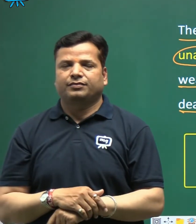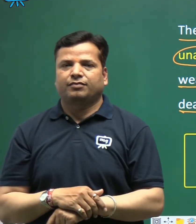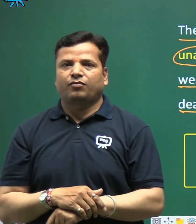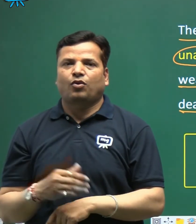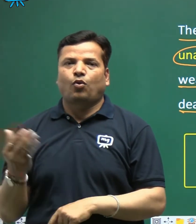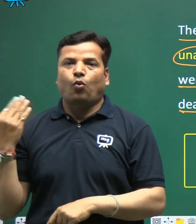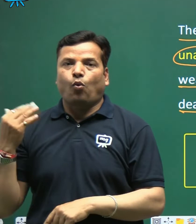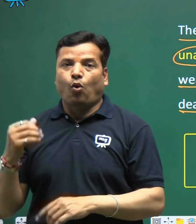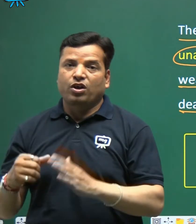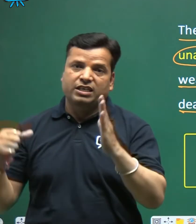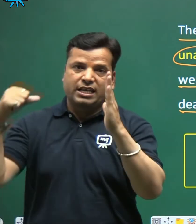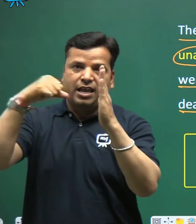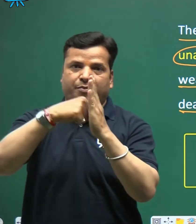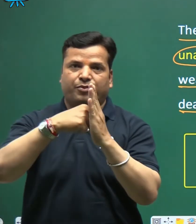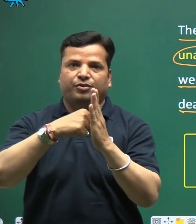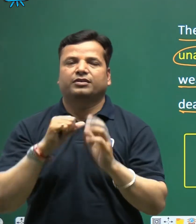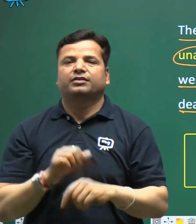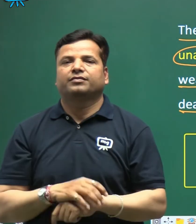was approaching.